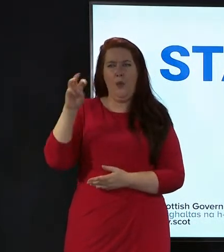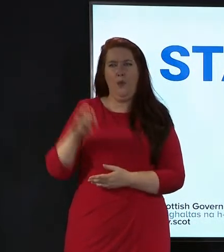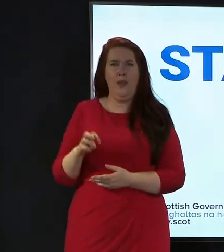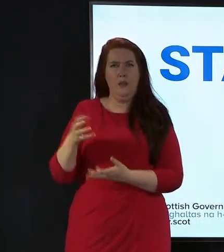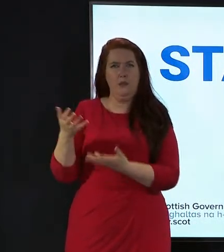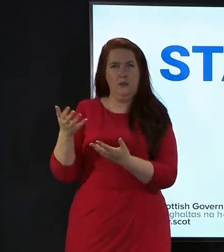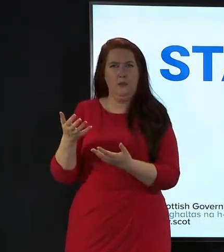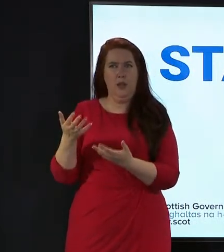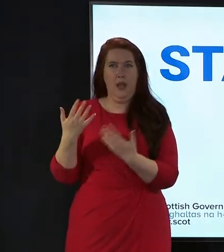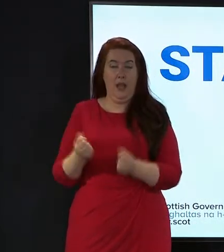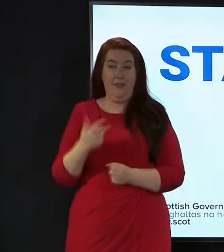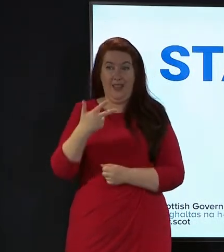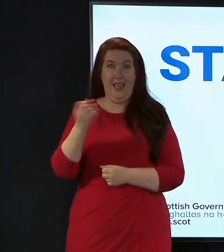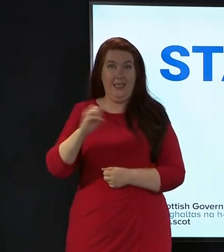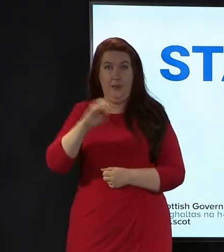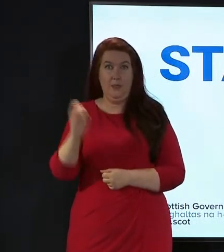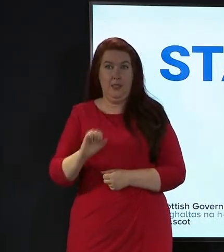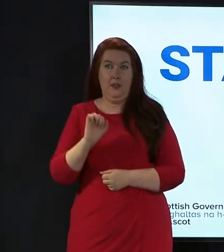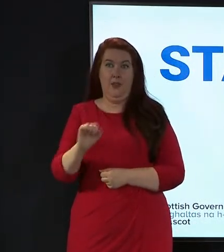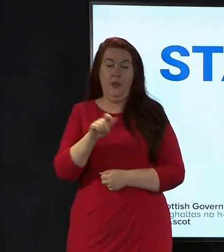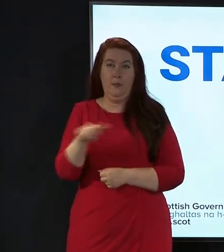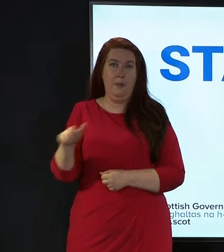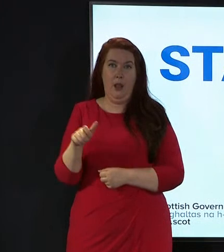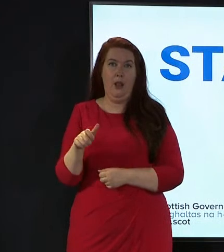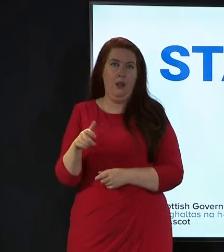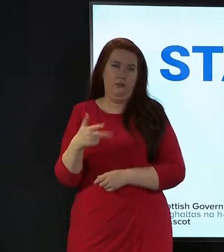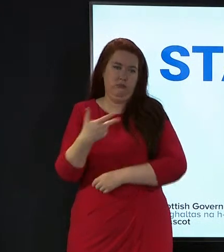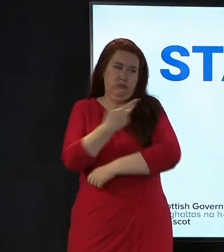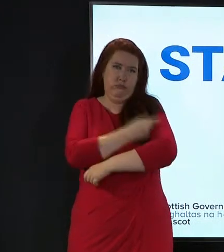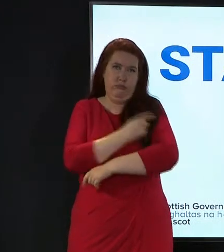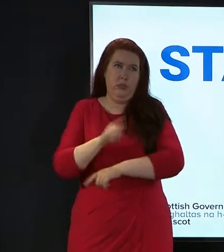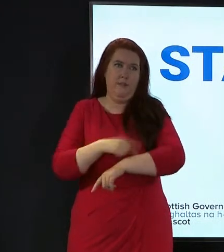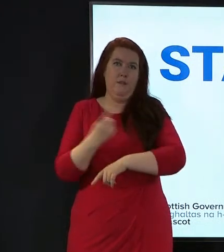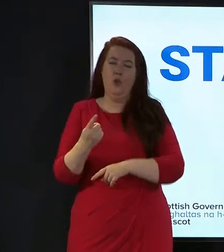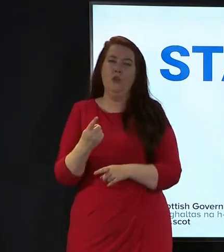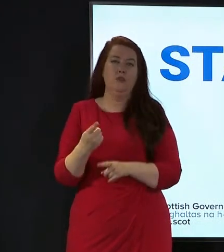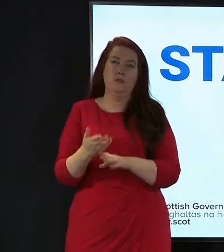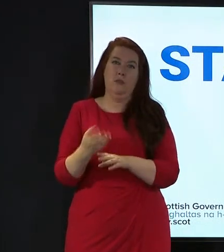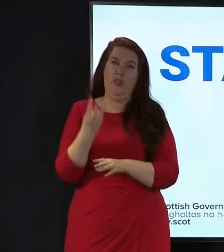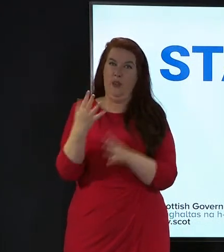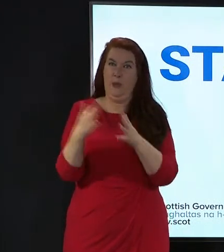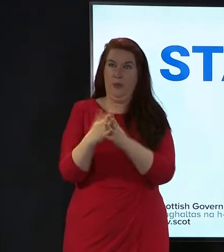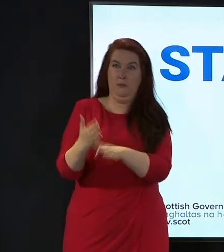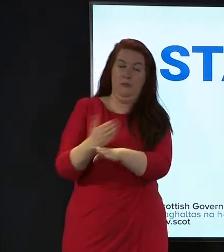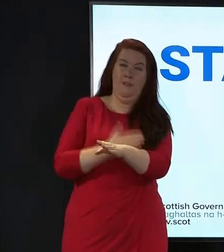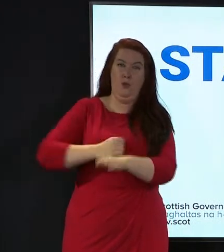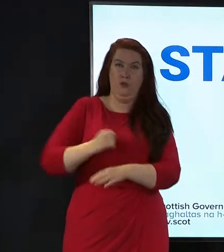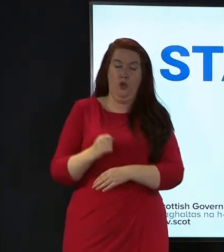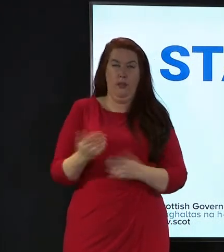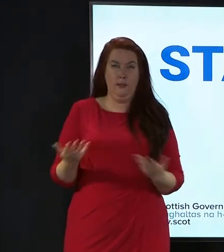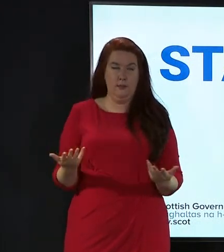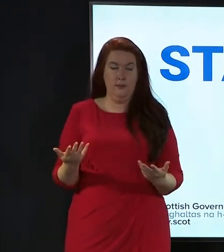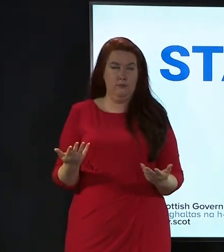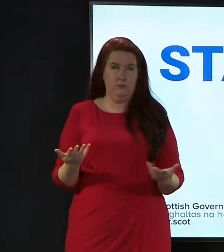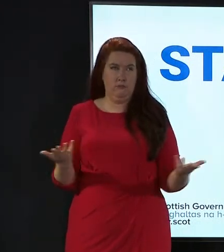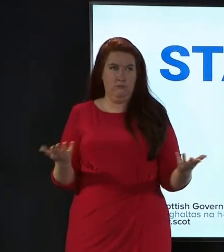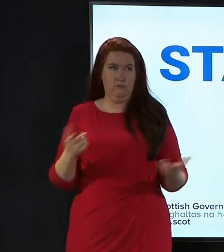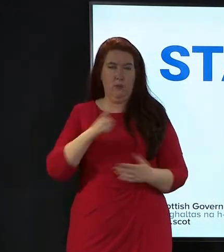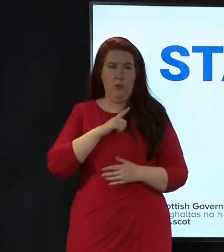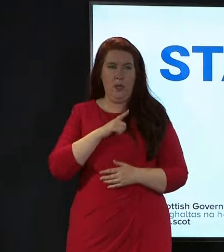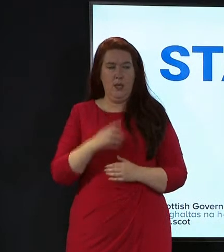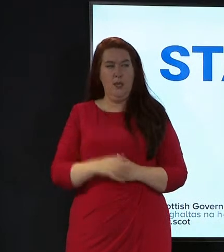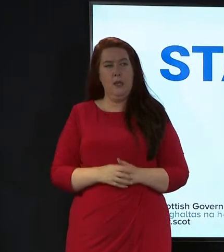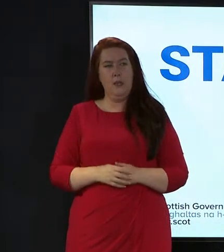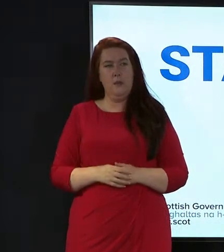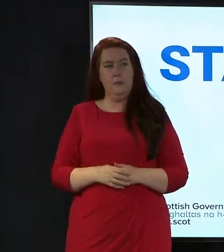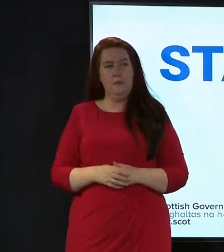population at first dose more than 3 weeks before we did? The gap's closed a bit now, but obviously that will affect when people get their second doses.